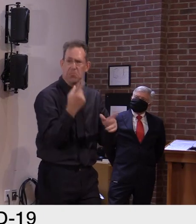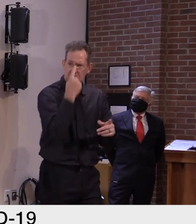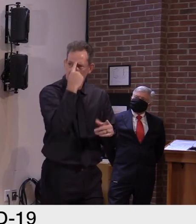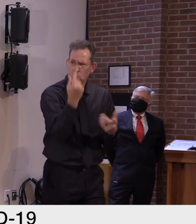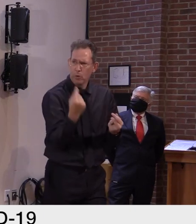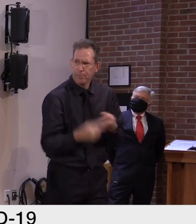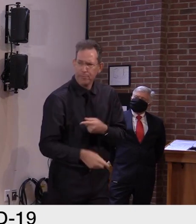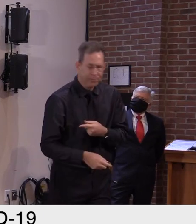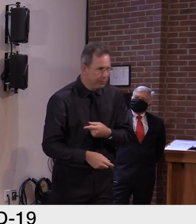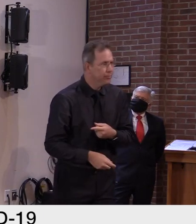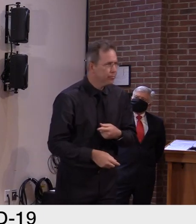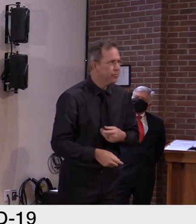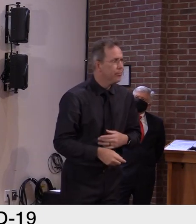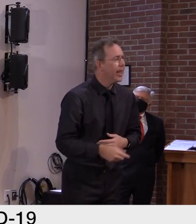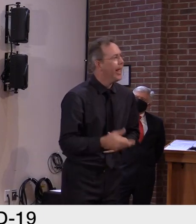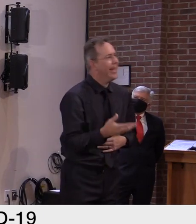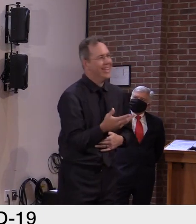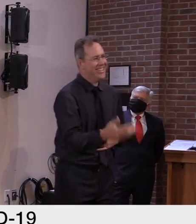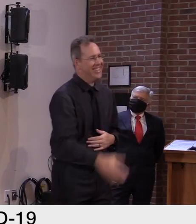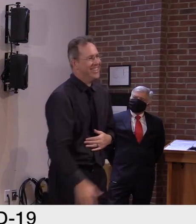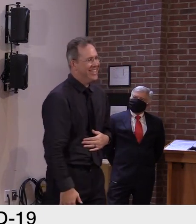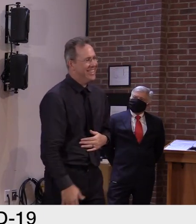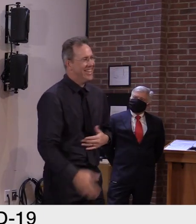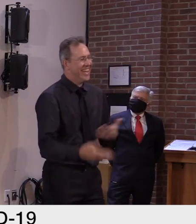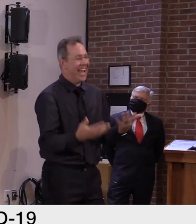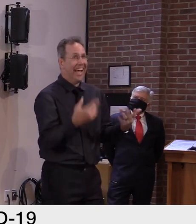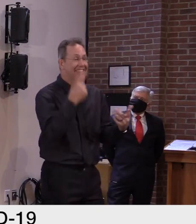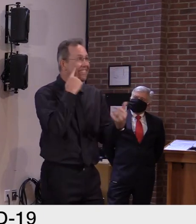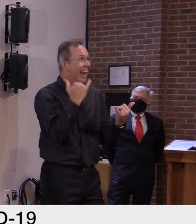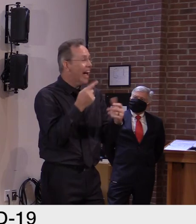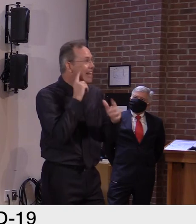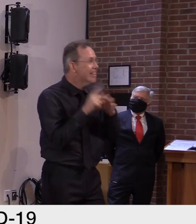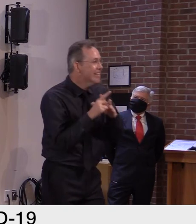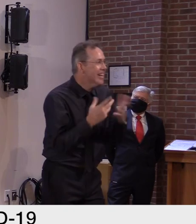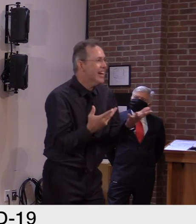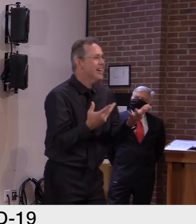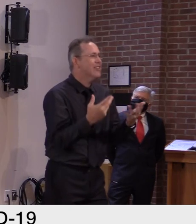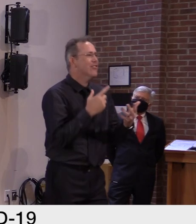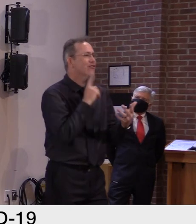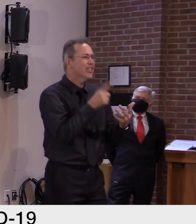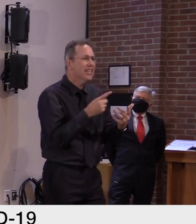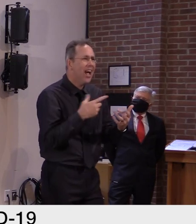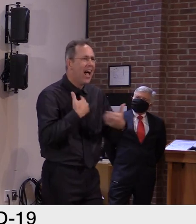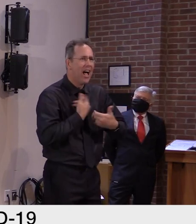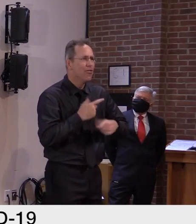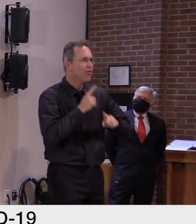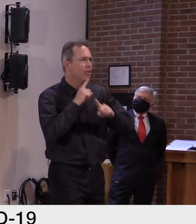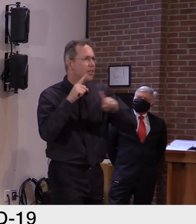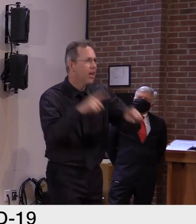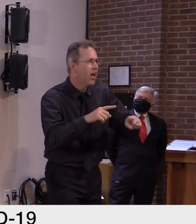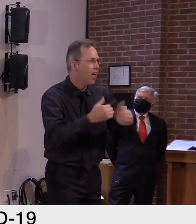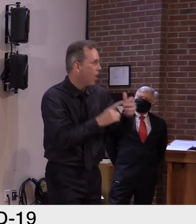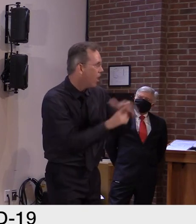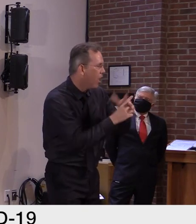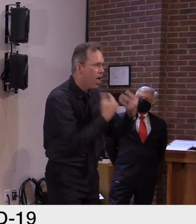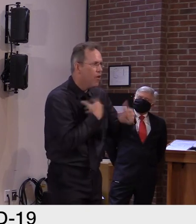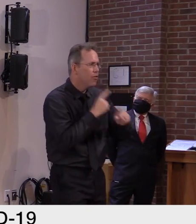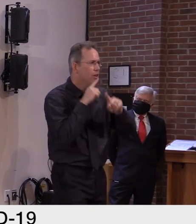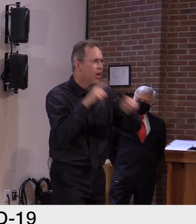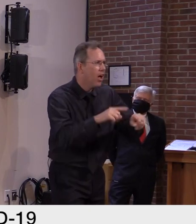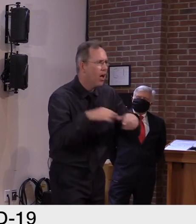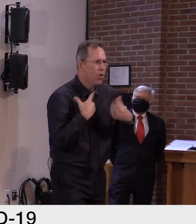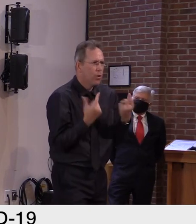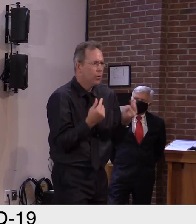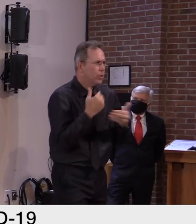can't, nothing comes to mind. We've been reacting accordingly all along the way. The rise in cases has